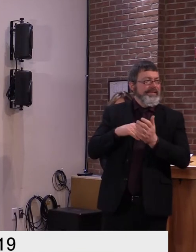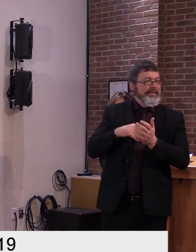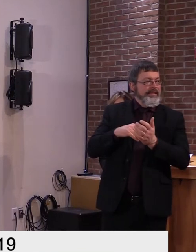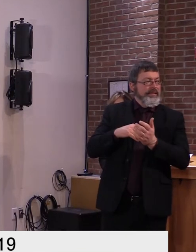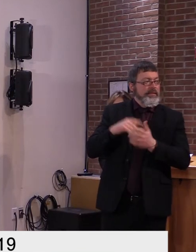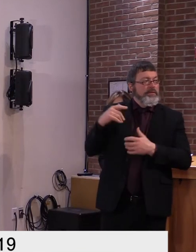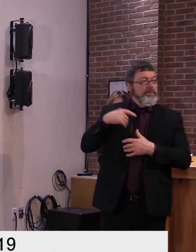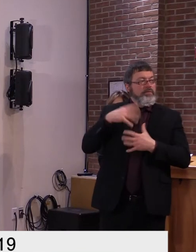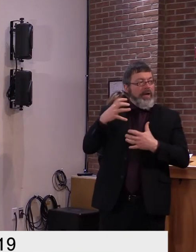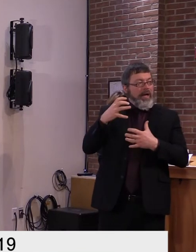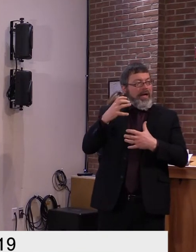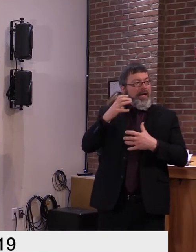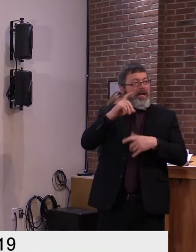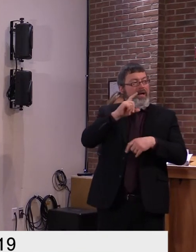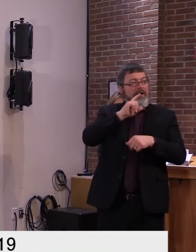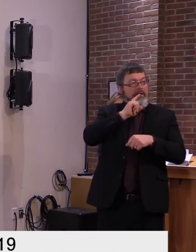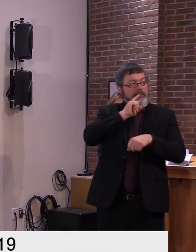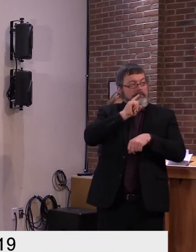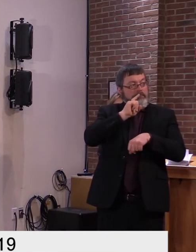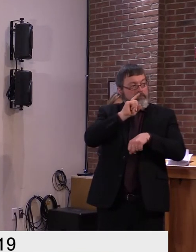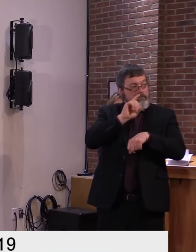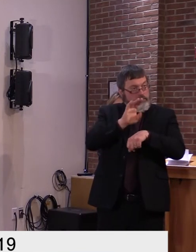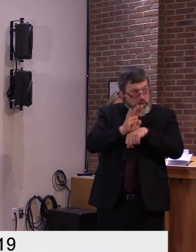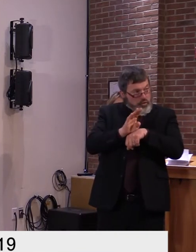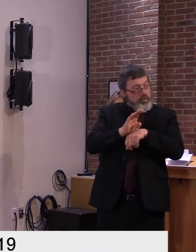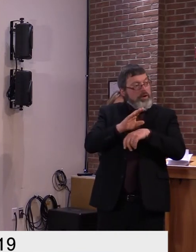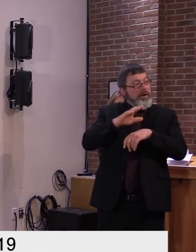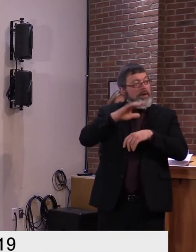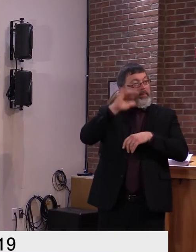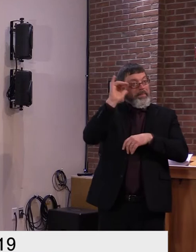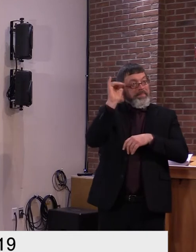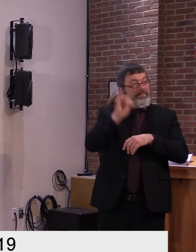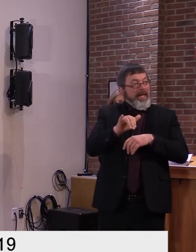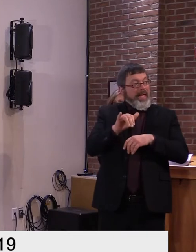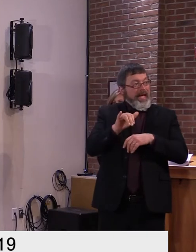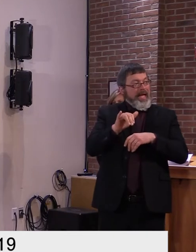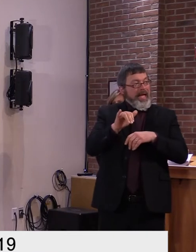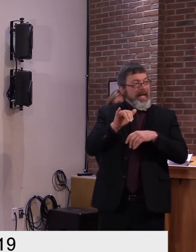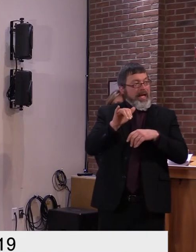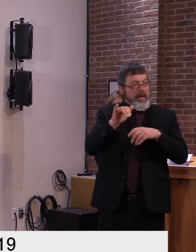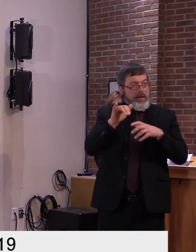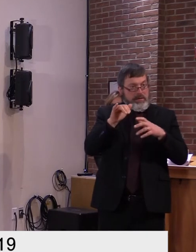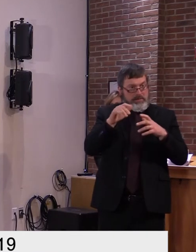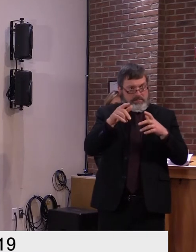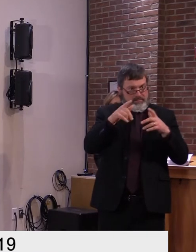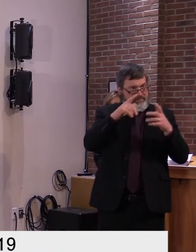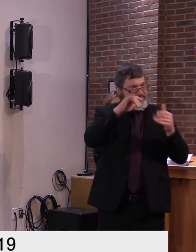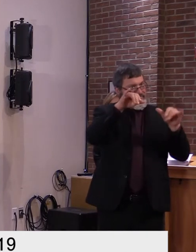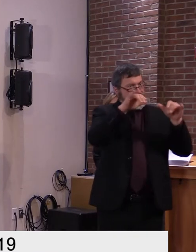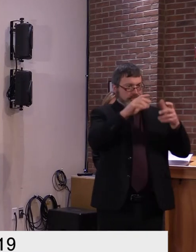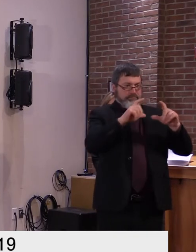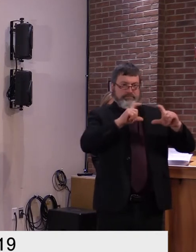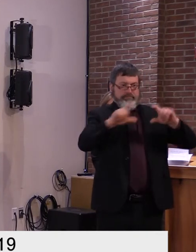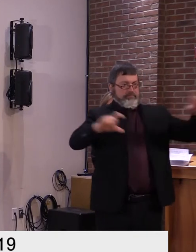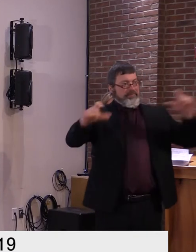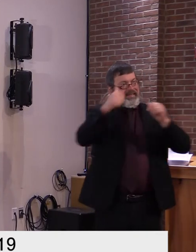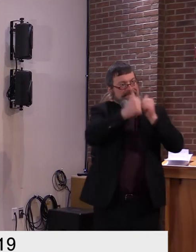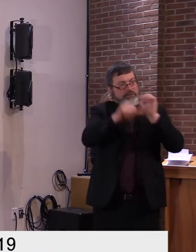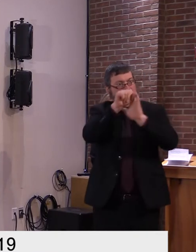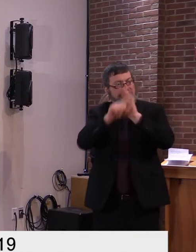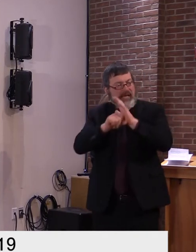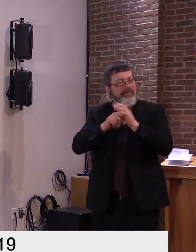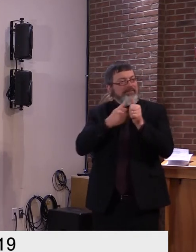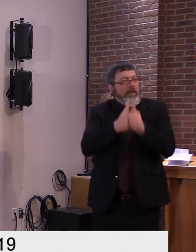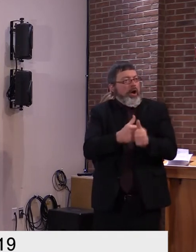only? Right. It has nothing to do with states that are having more of a surge or less of a surge. Got